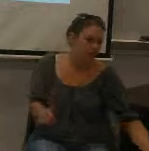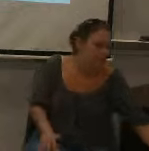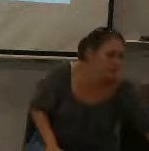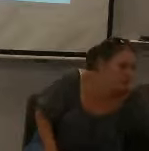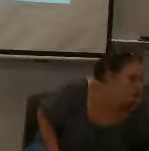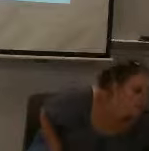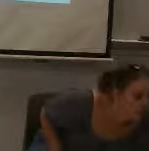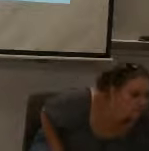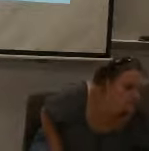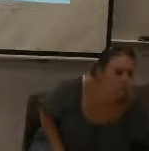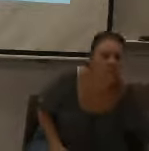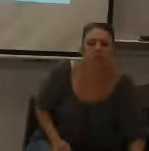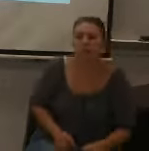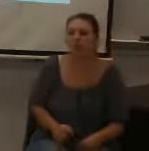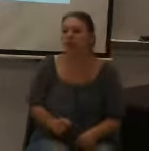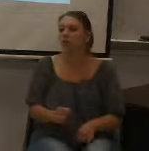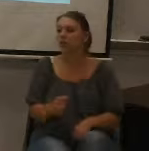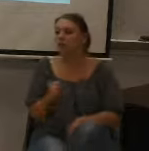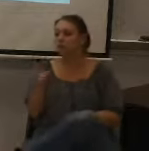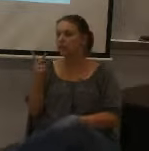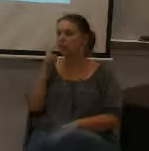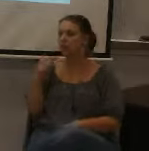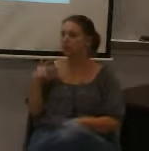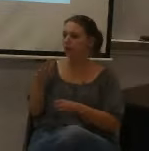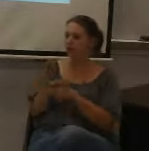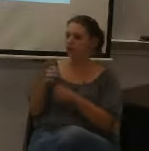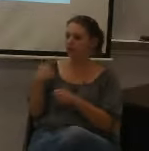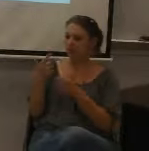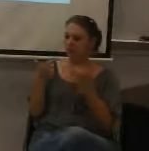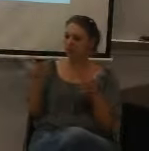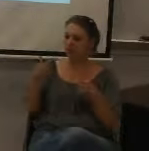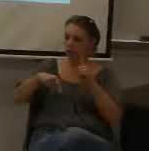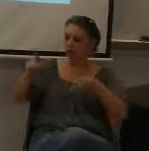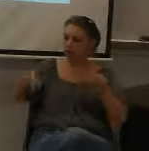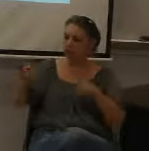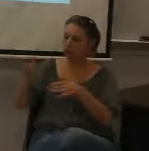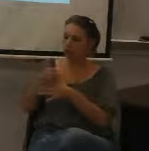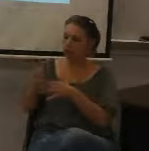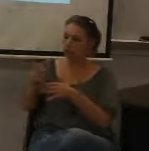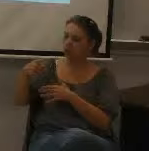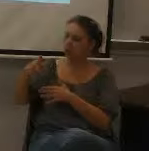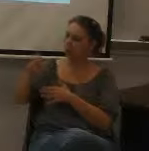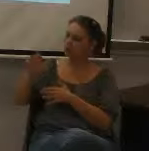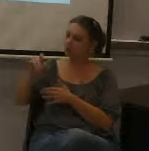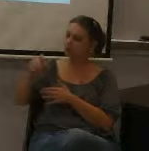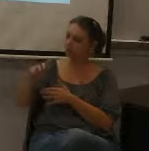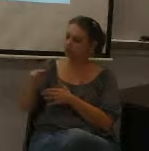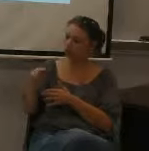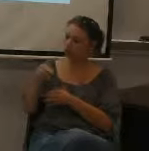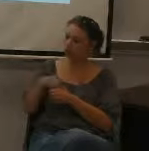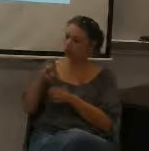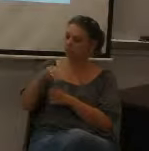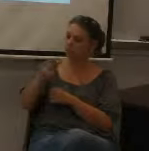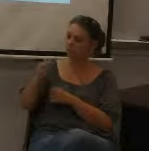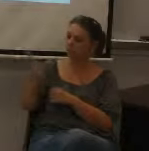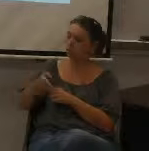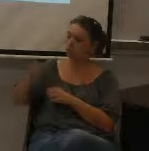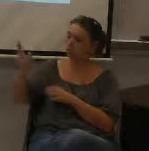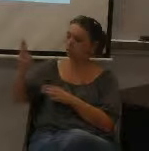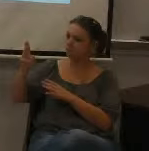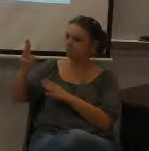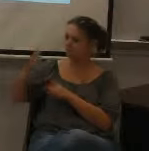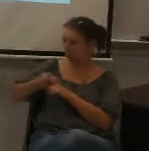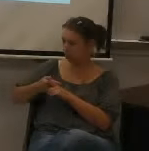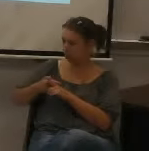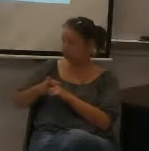see that there's areas that have a wide variety of ranges of precipitation, in millimeters per month. So